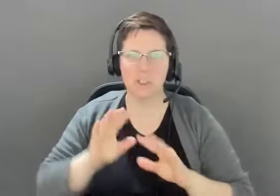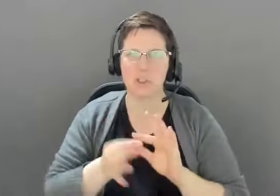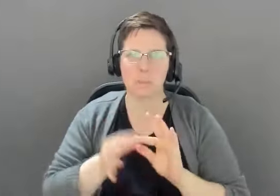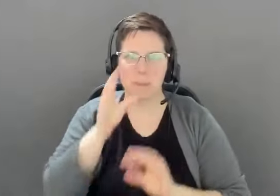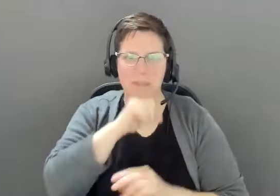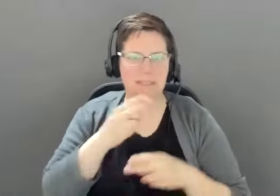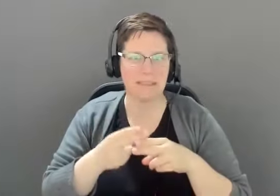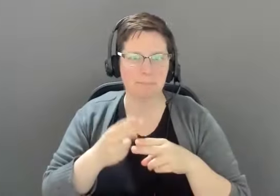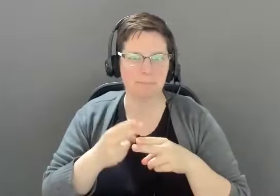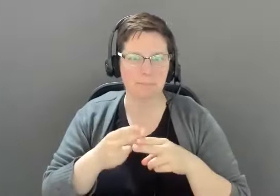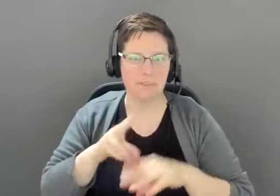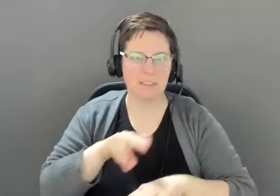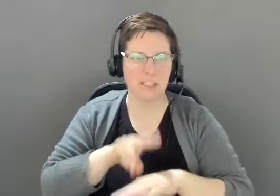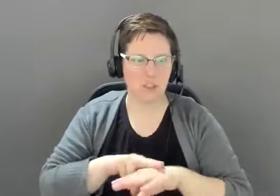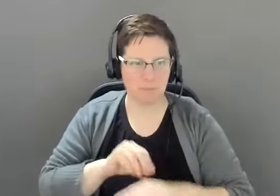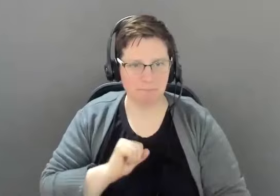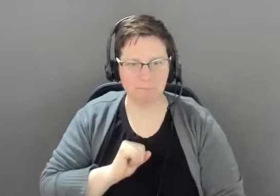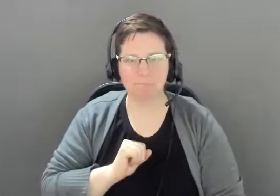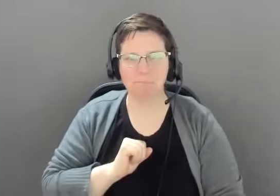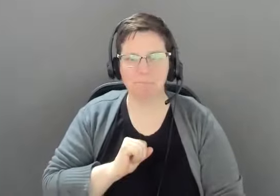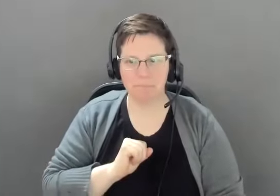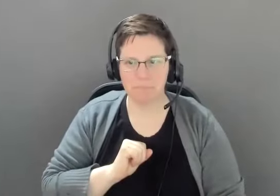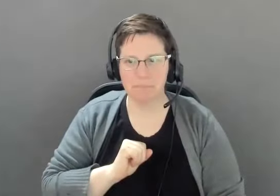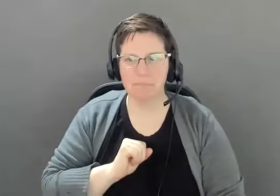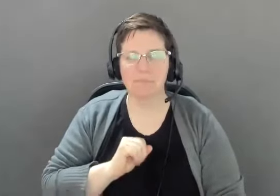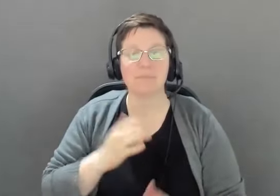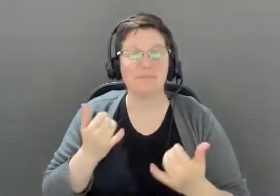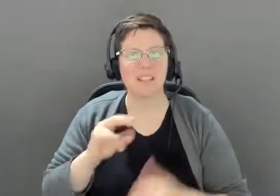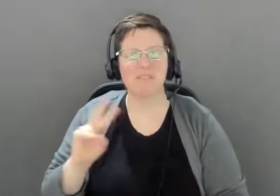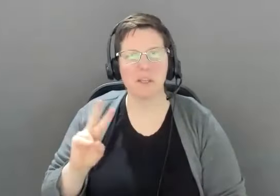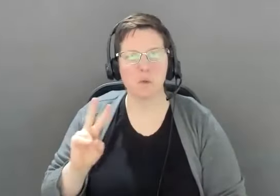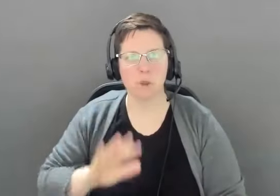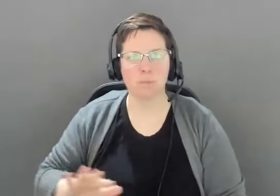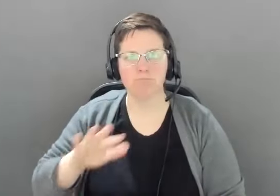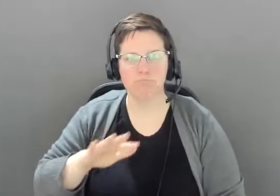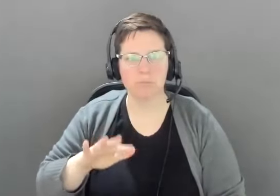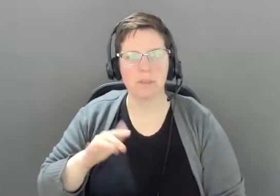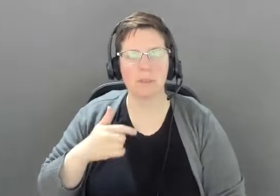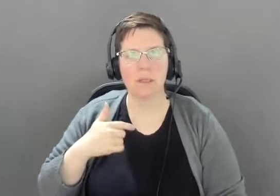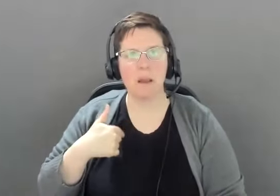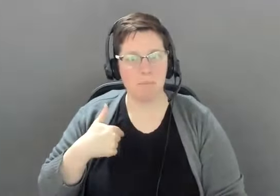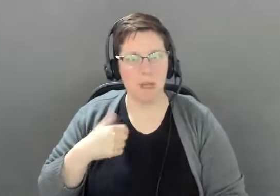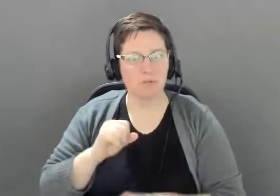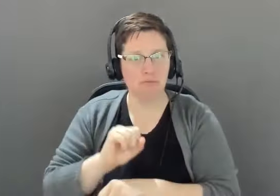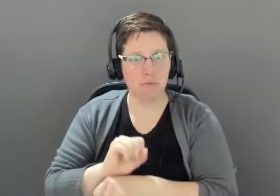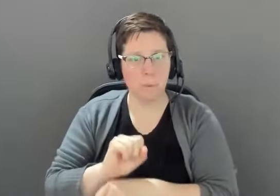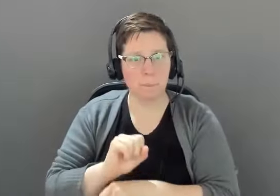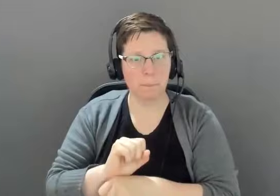nations in what is known today as Vancouver. My day job sits within the federal